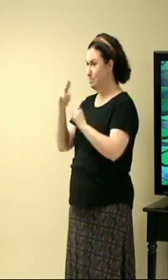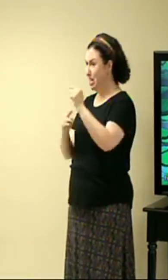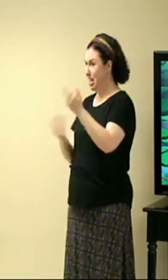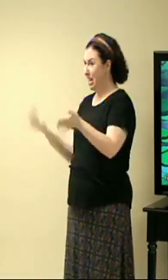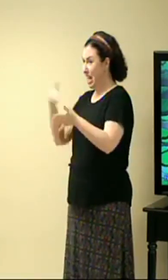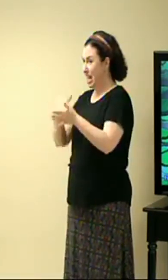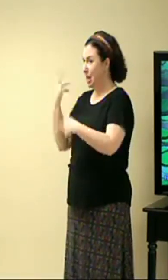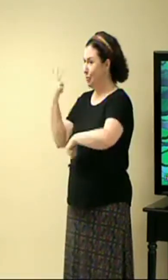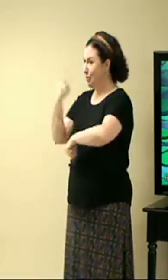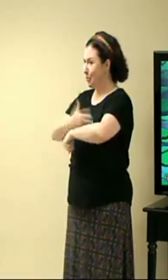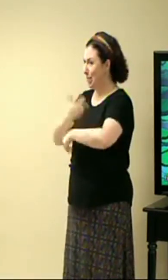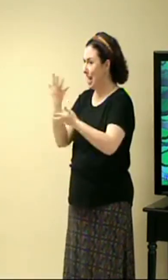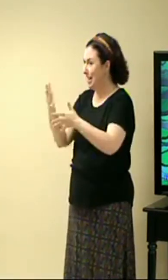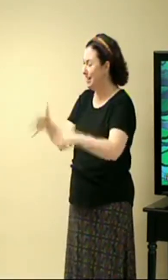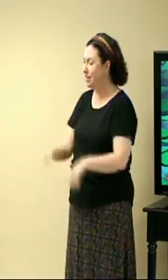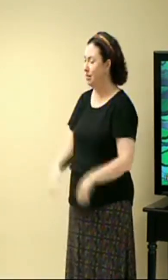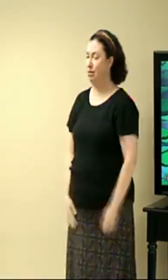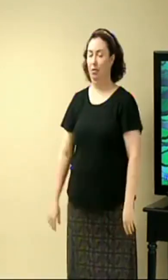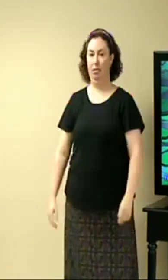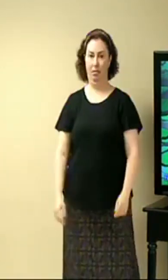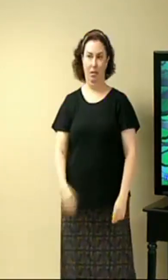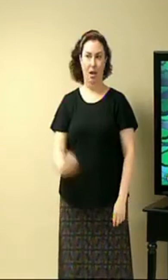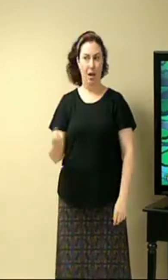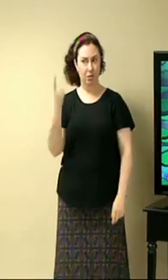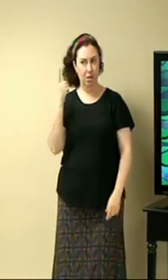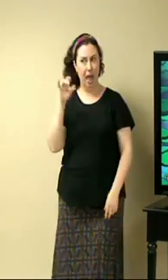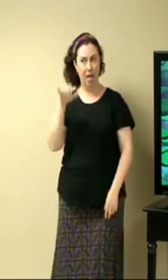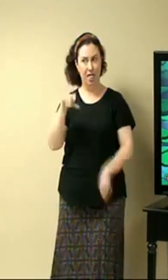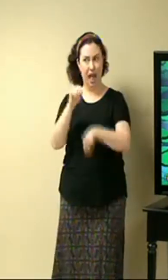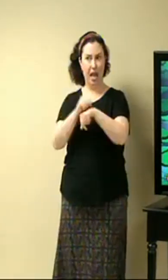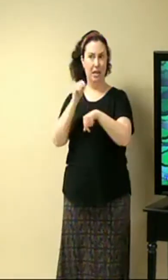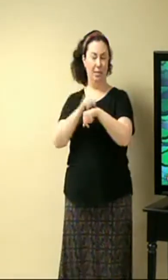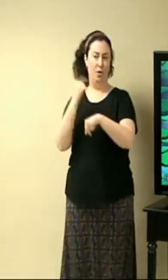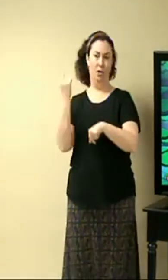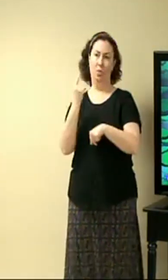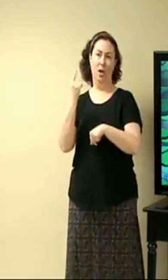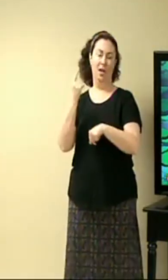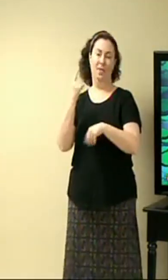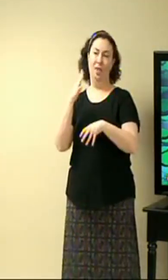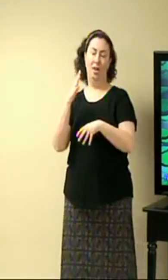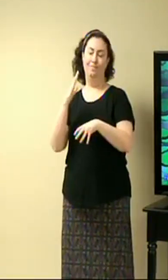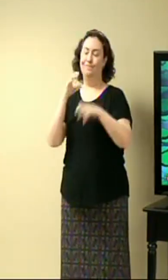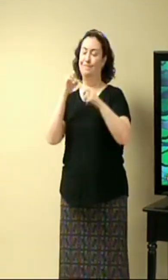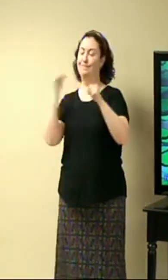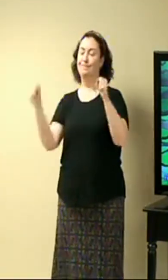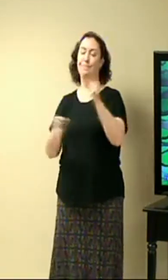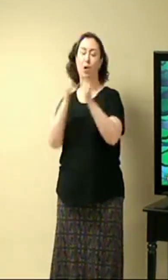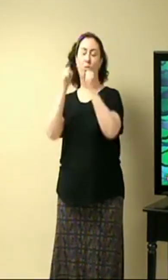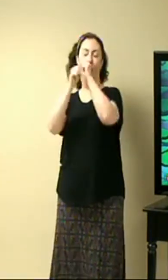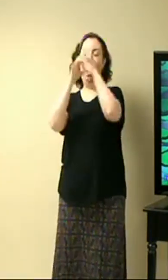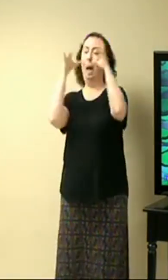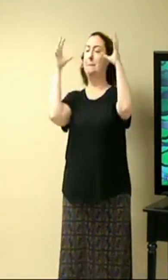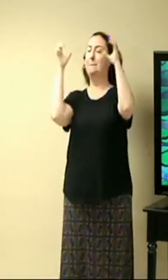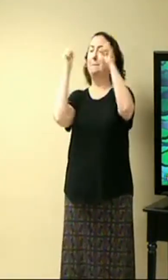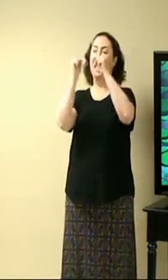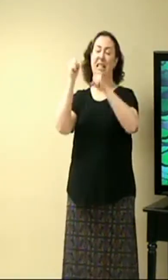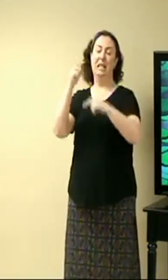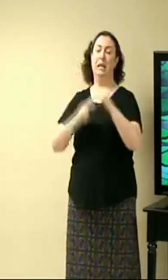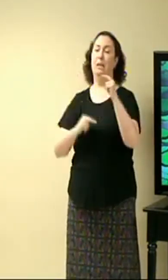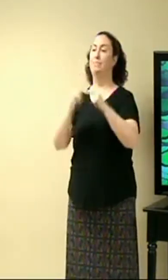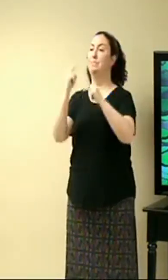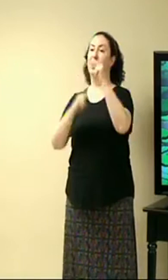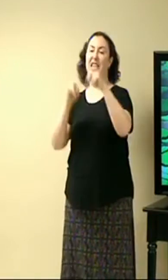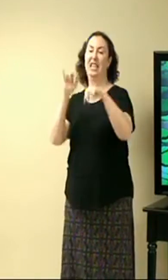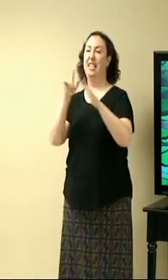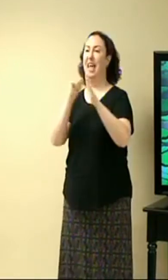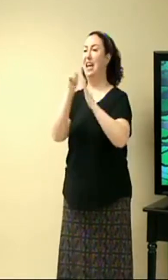that the temple they are sitting in, it was one of the ancient wonders of the world. It was one of the biggest, most elaborate, most expensive